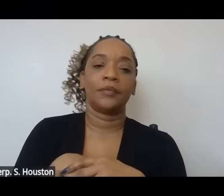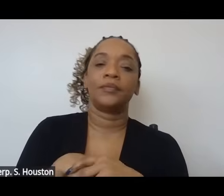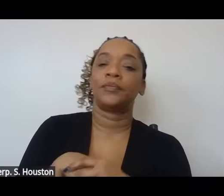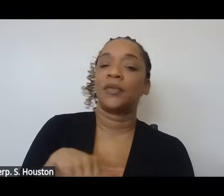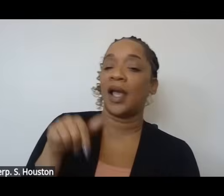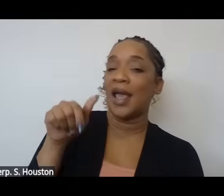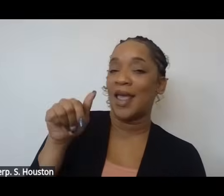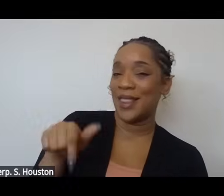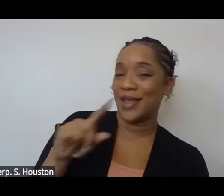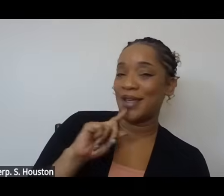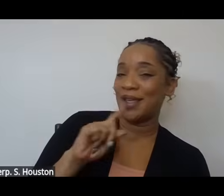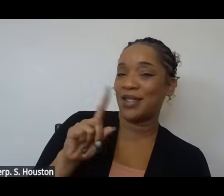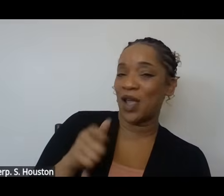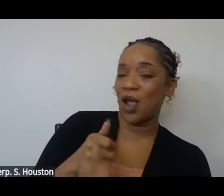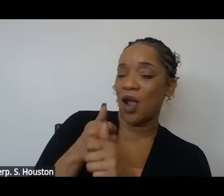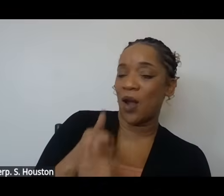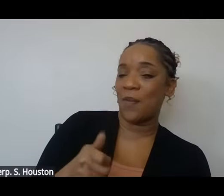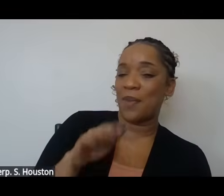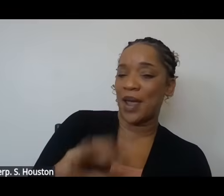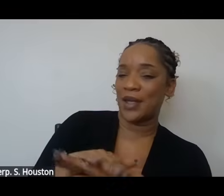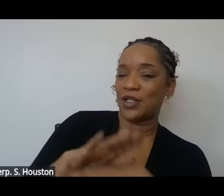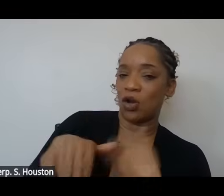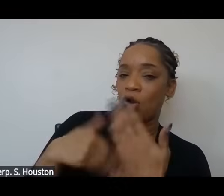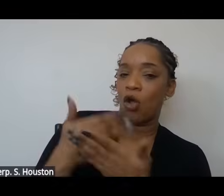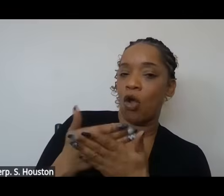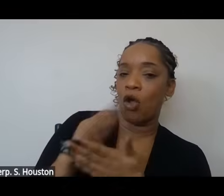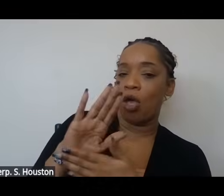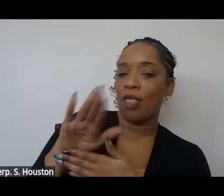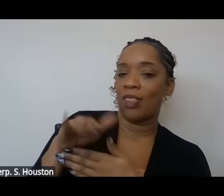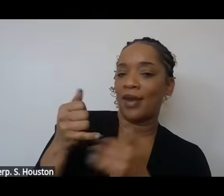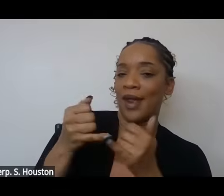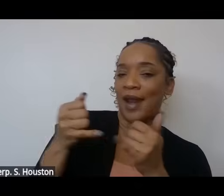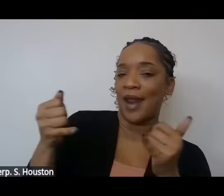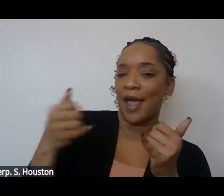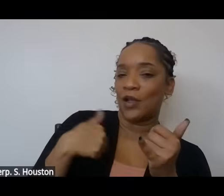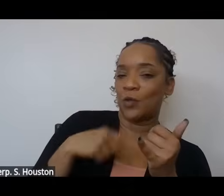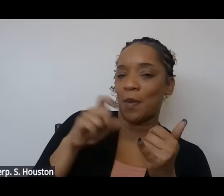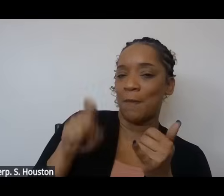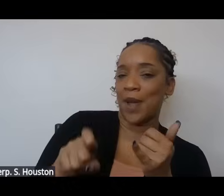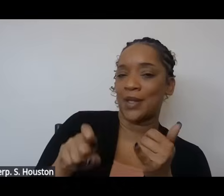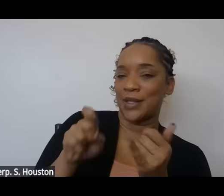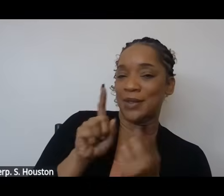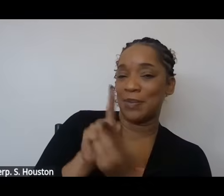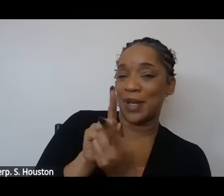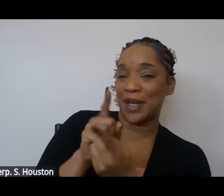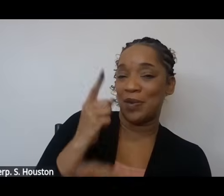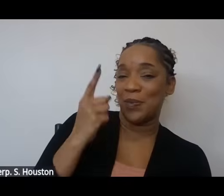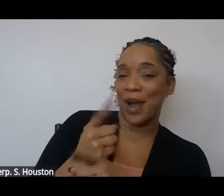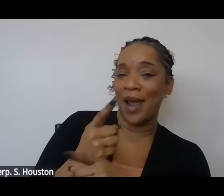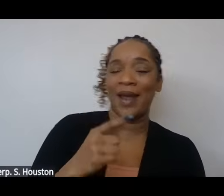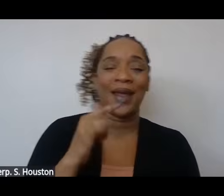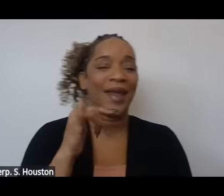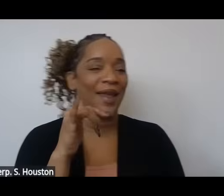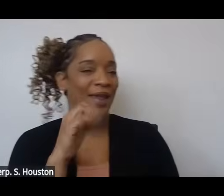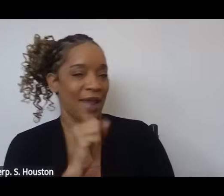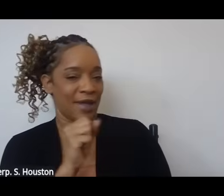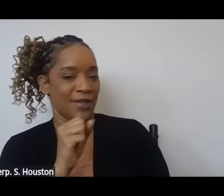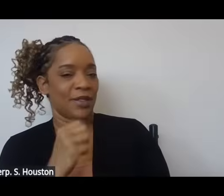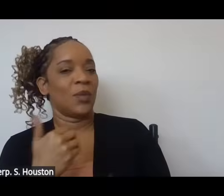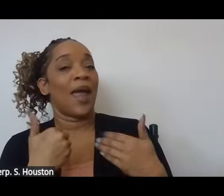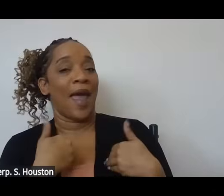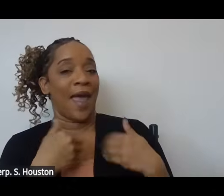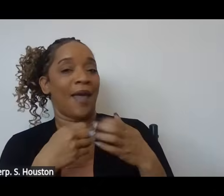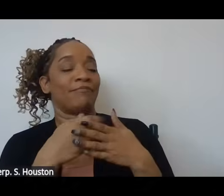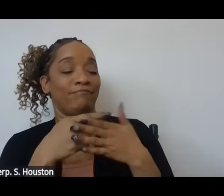based upon all deadlines which we are required to meet, right? Yes, so there are a number.